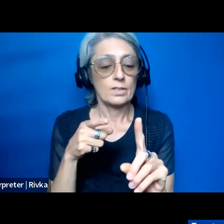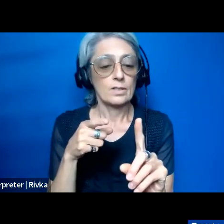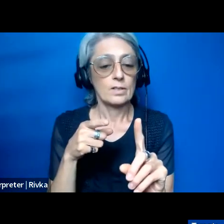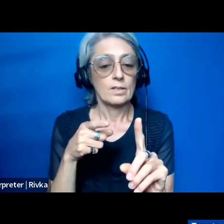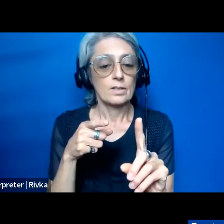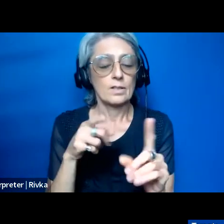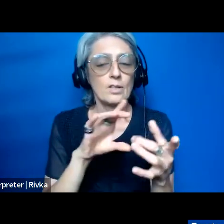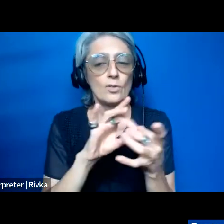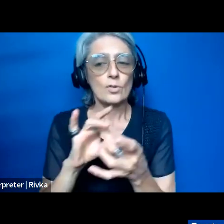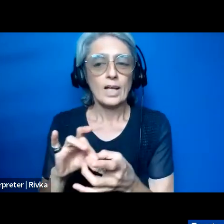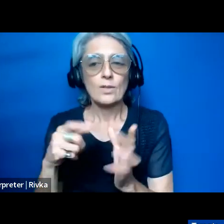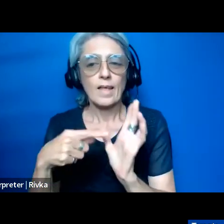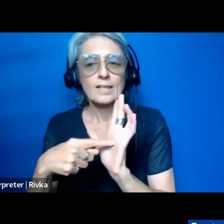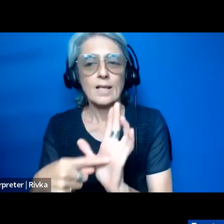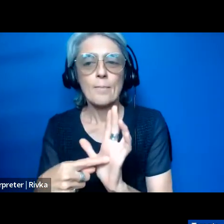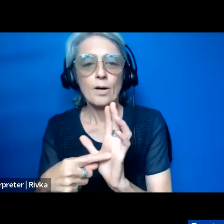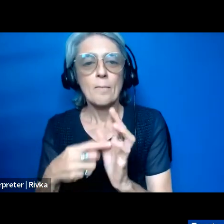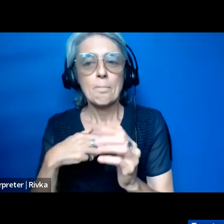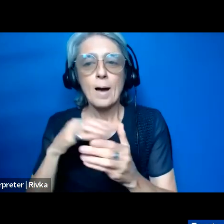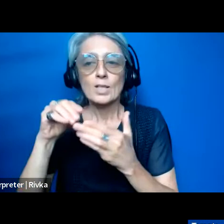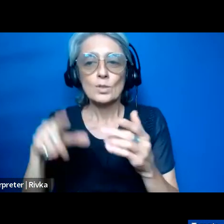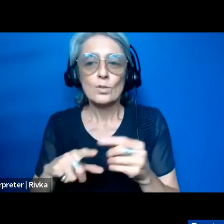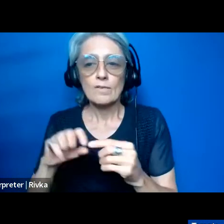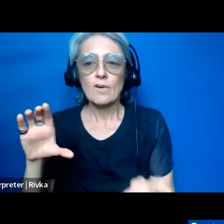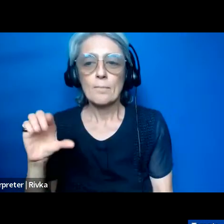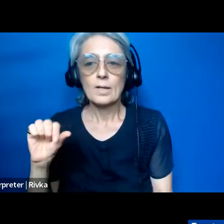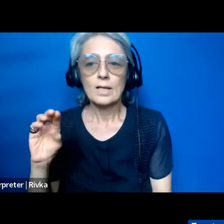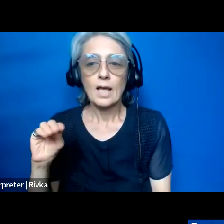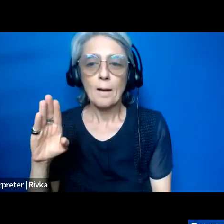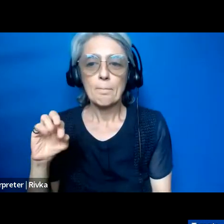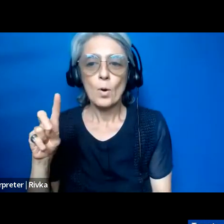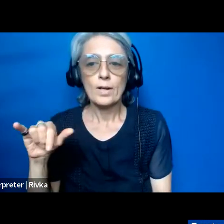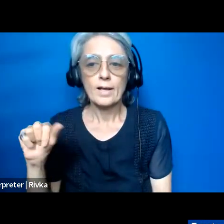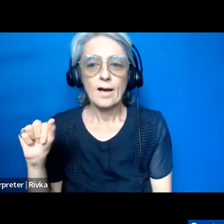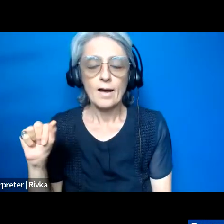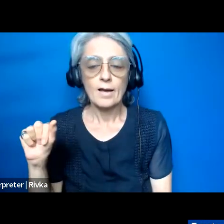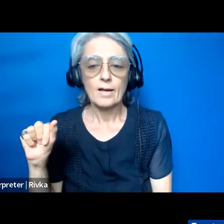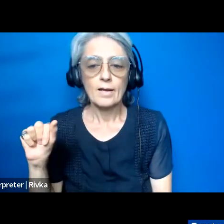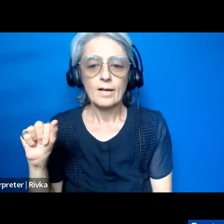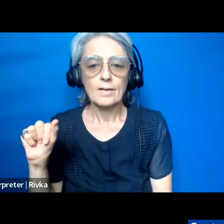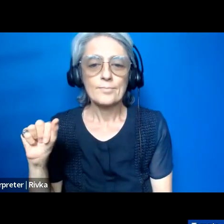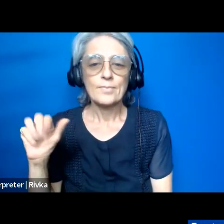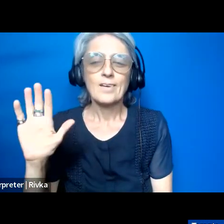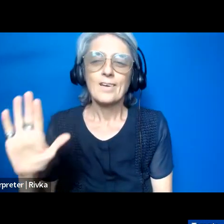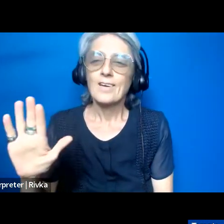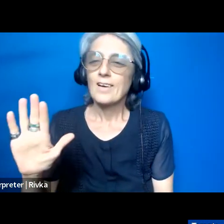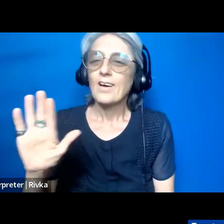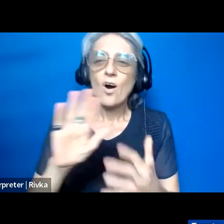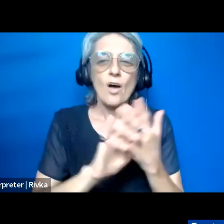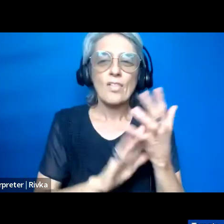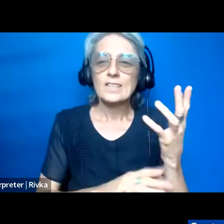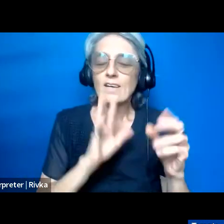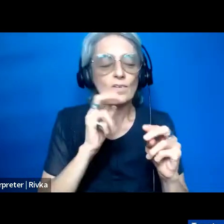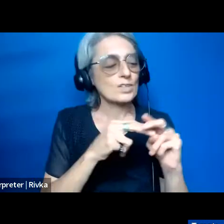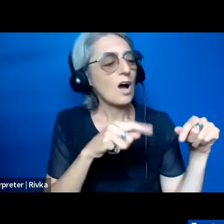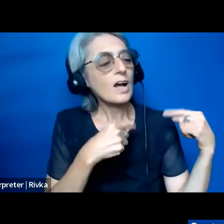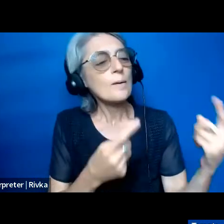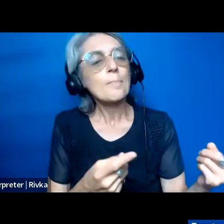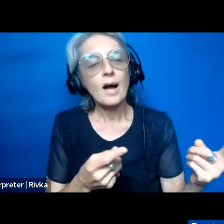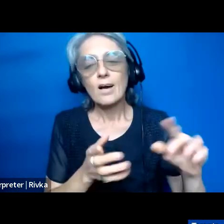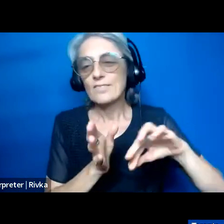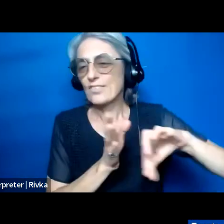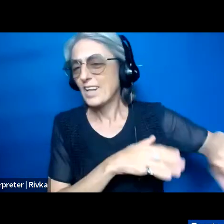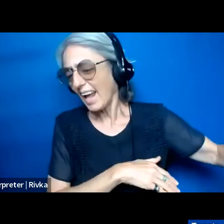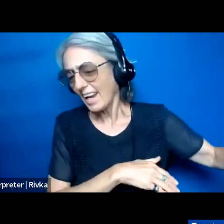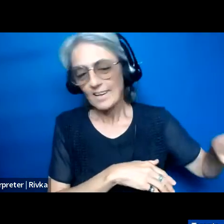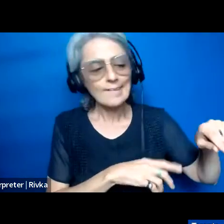example of my Cambodian student is that, forget all this stuff we've been talking about our different identities